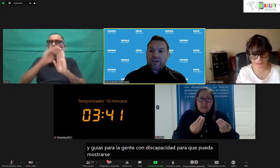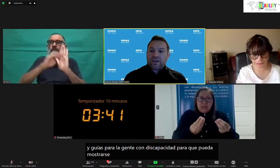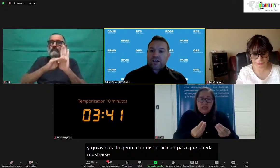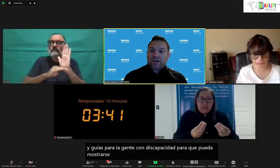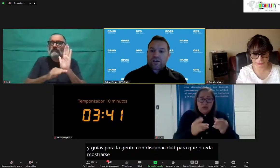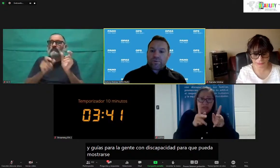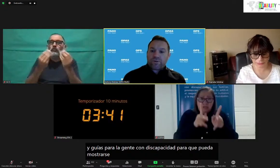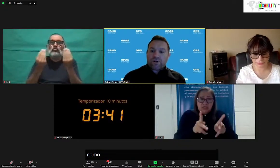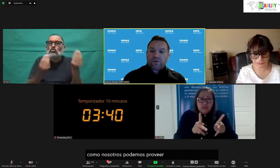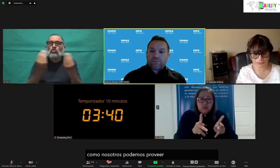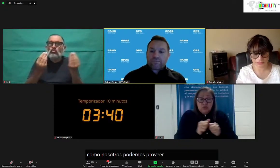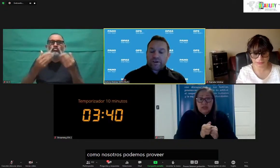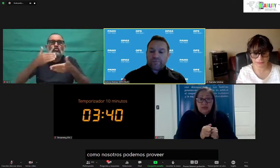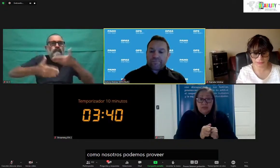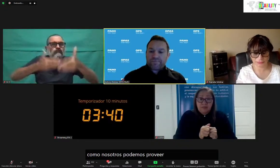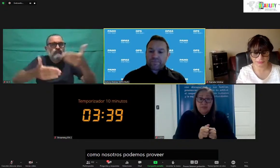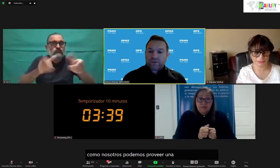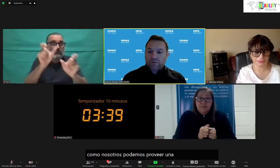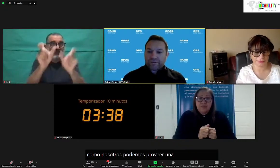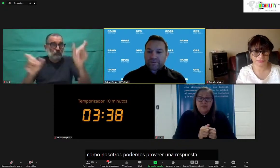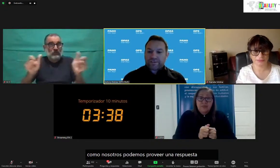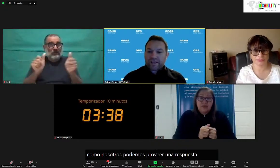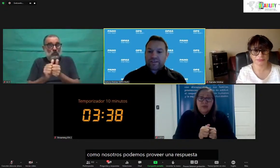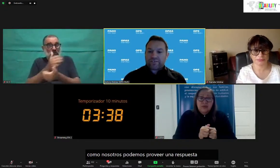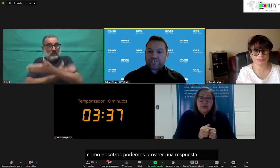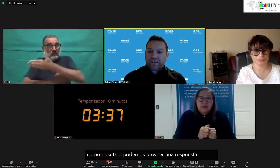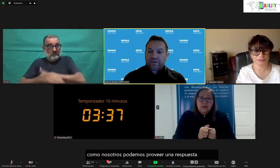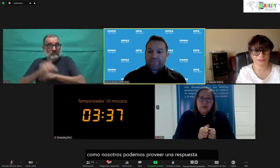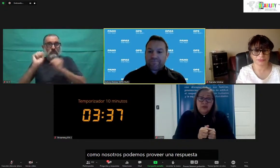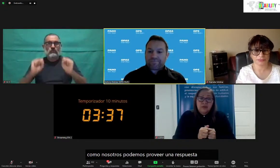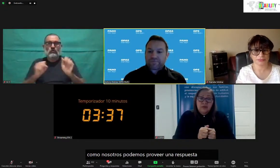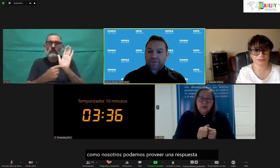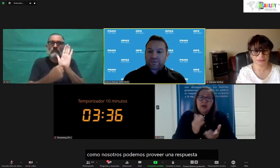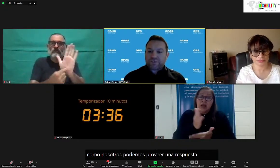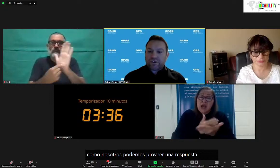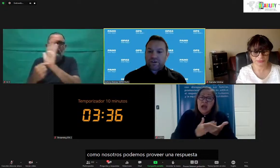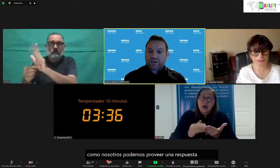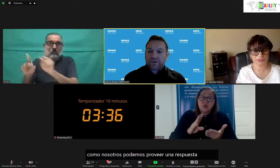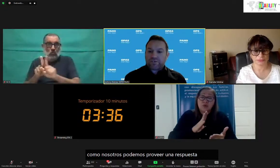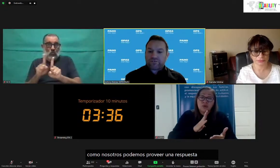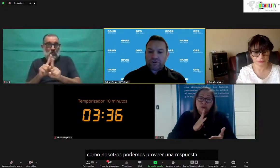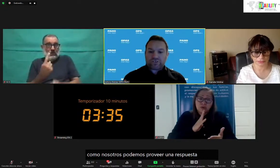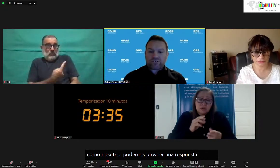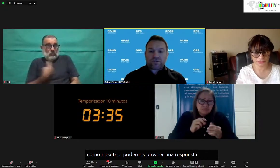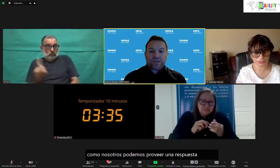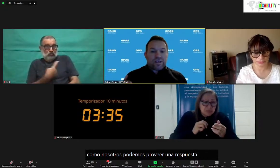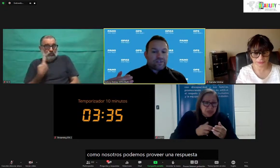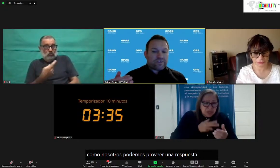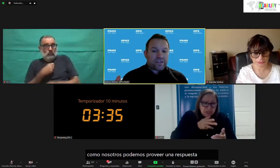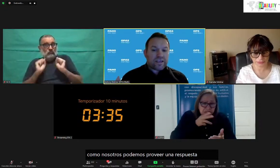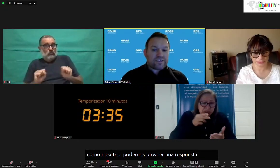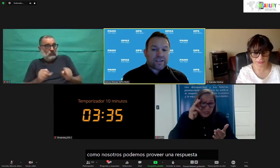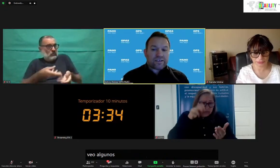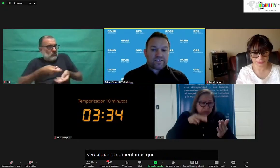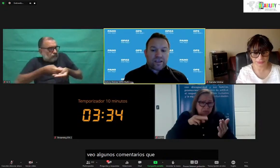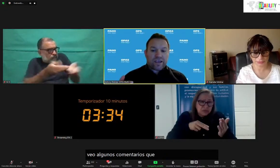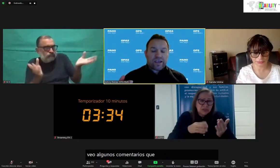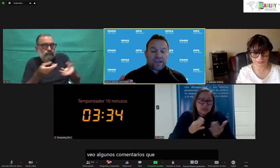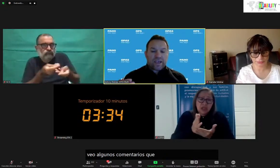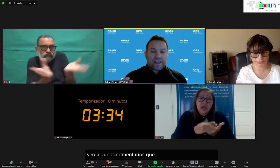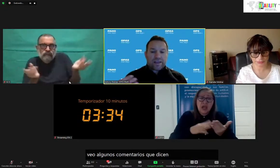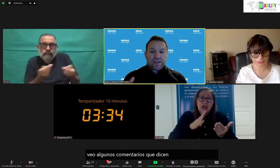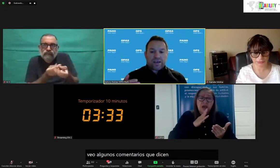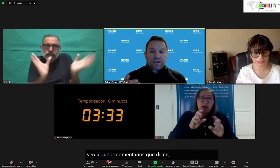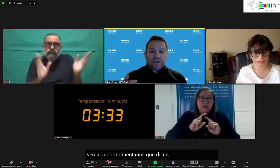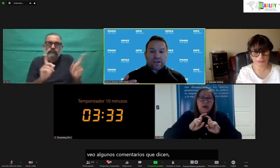uh a couple of um comments to say there's um uh introduction si estas